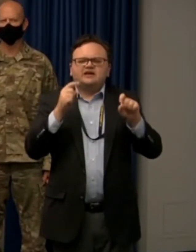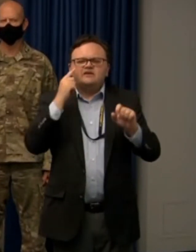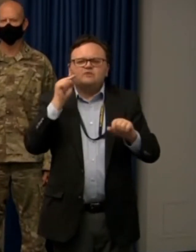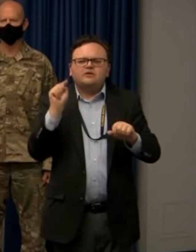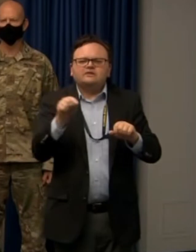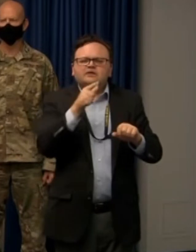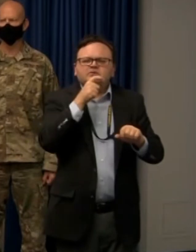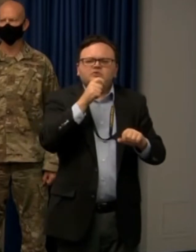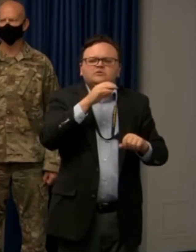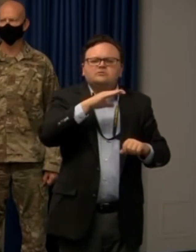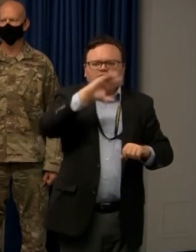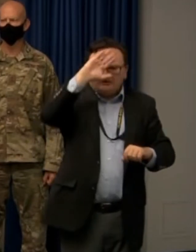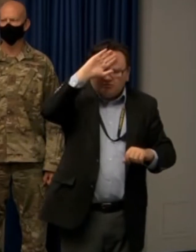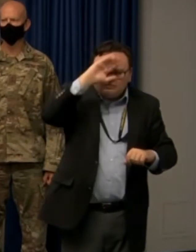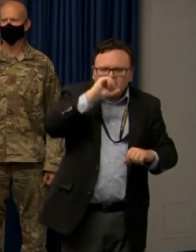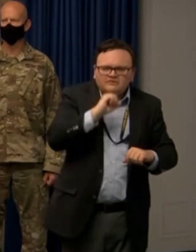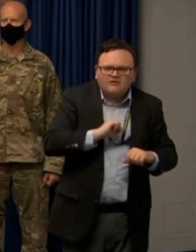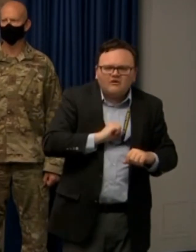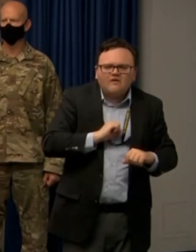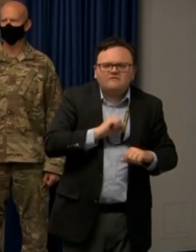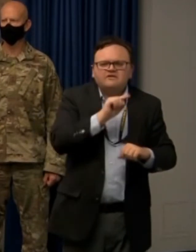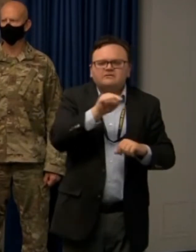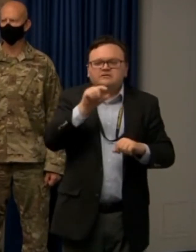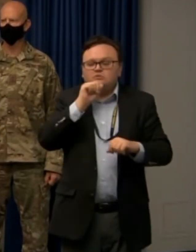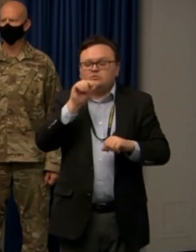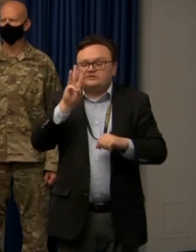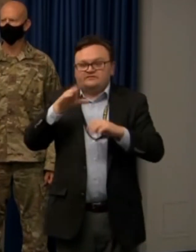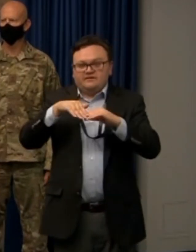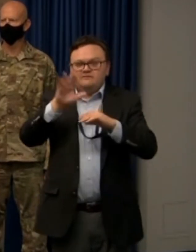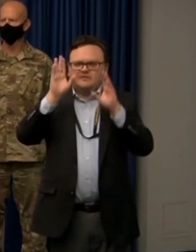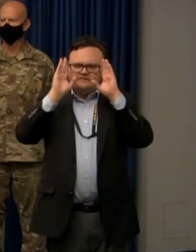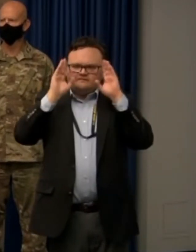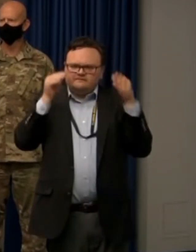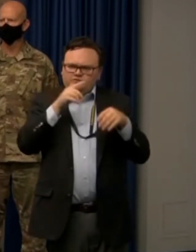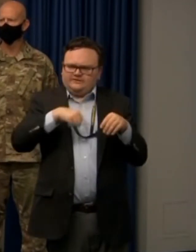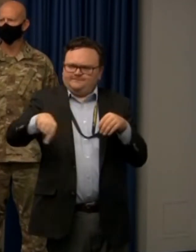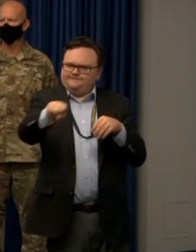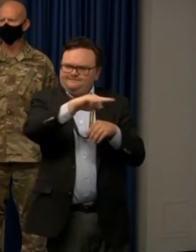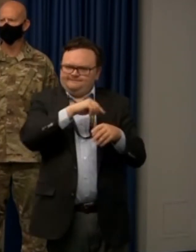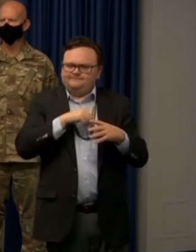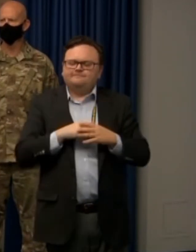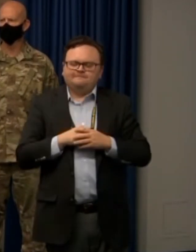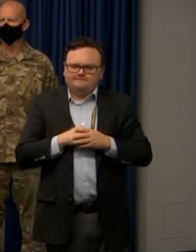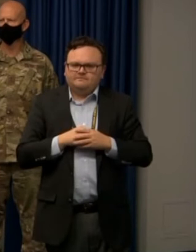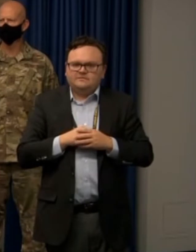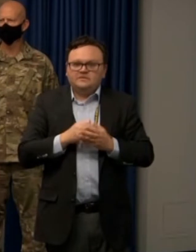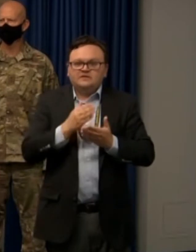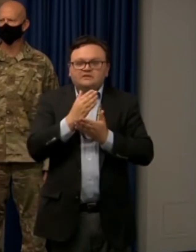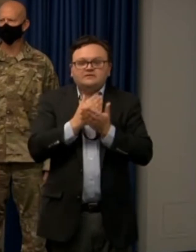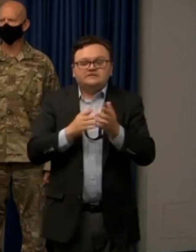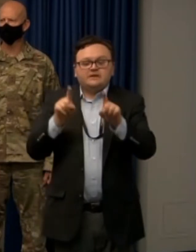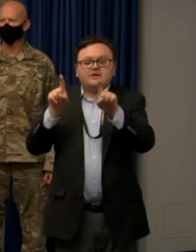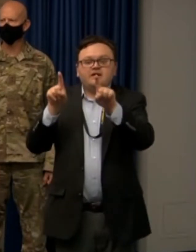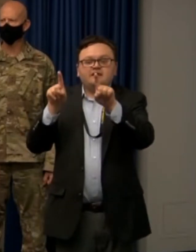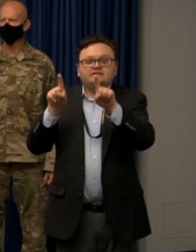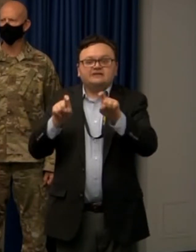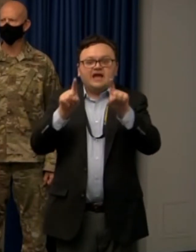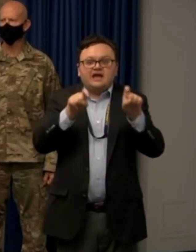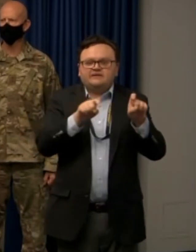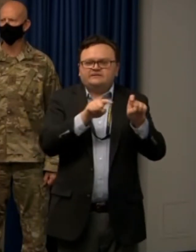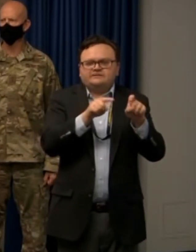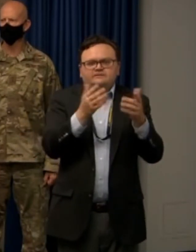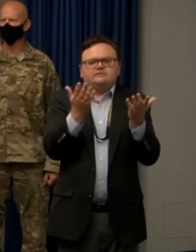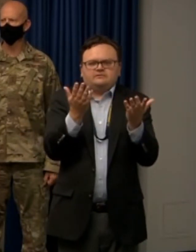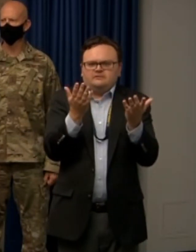older. We're still working on the details, but I think that would be really, really positive, because some of these tests that get reported, I mean, we'll get